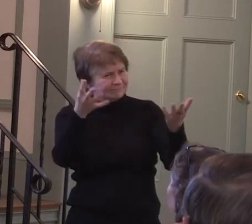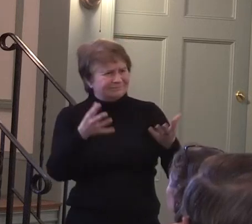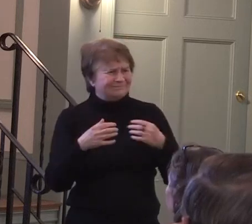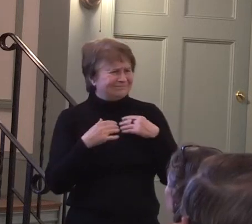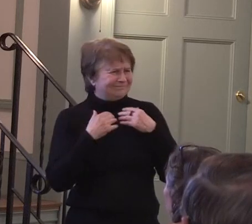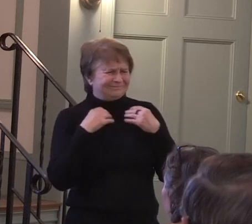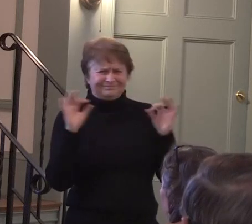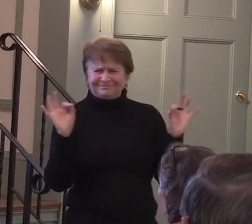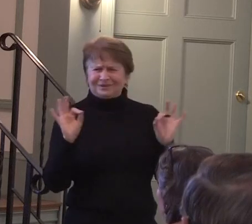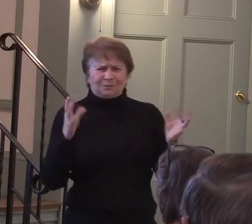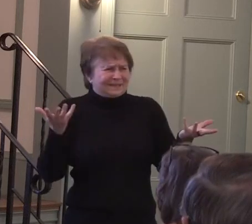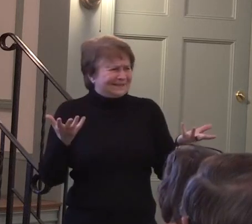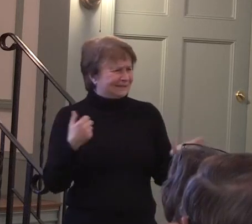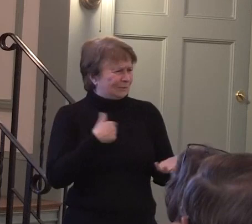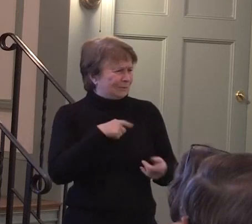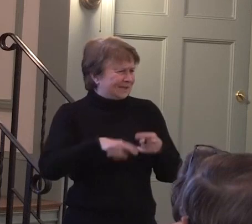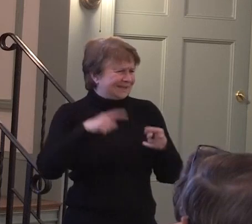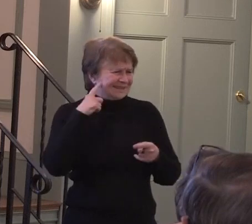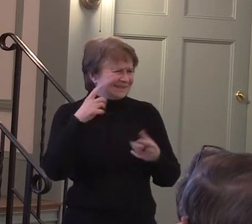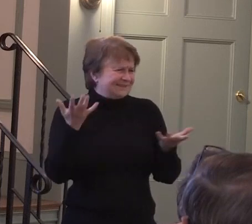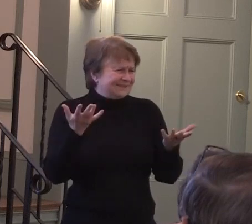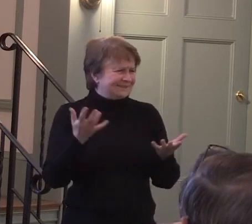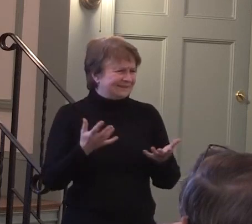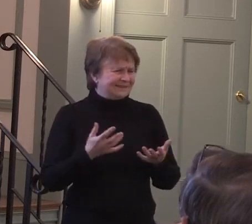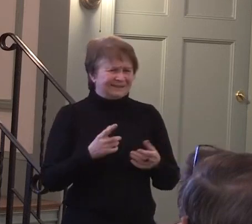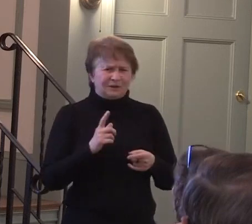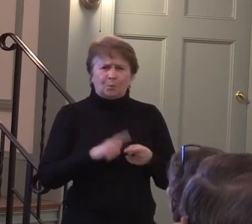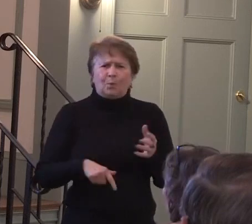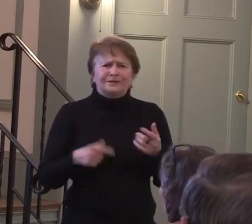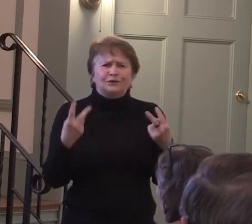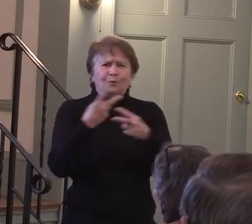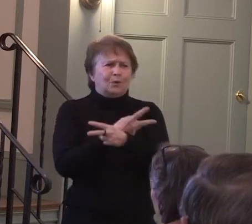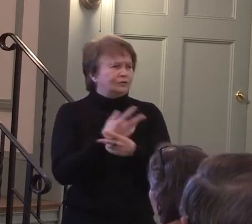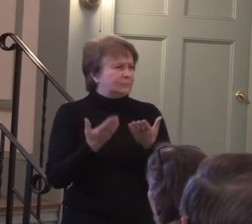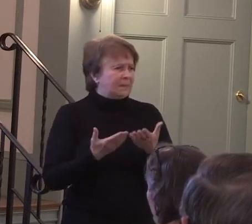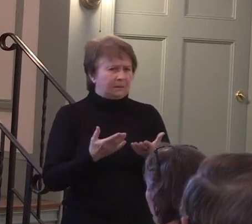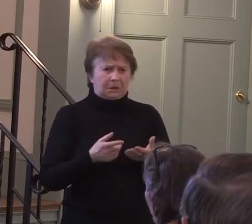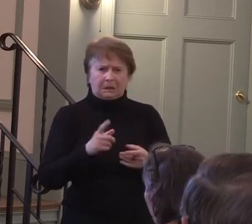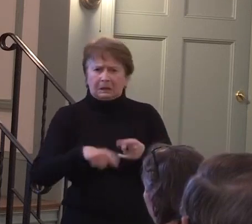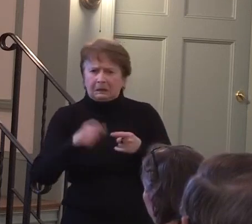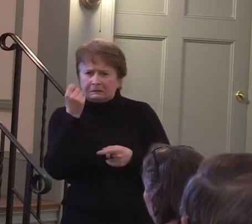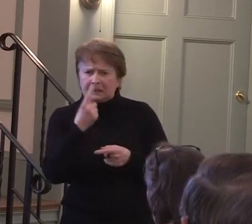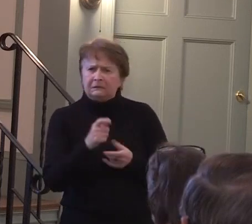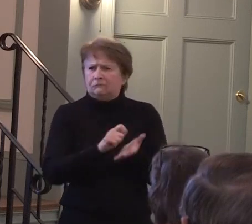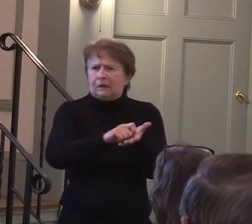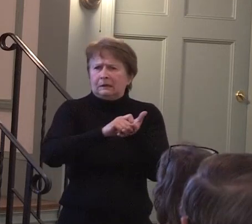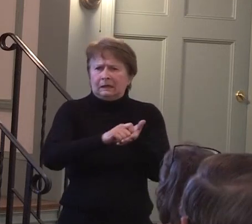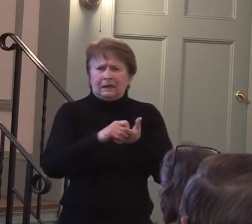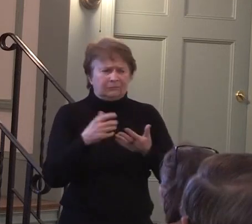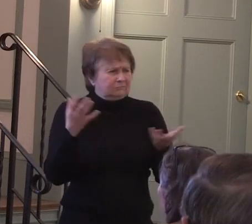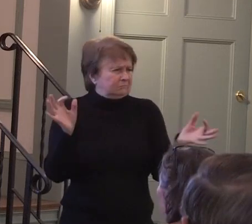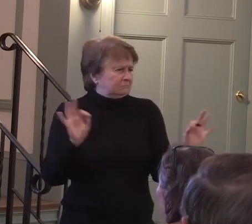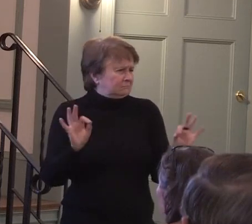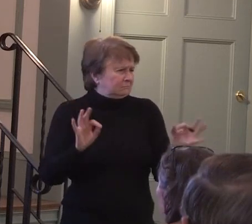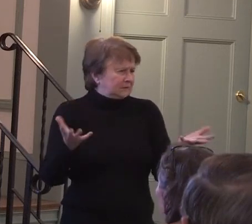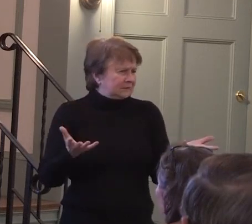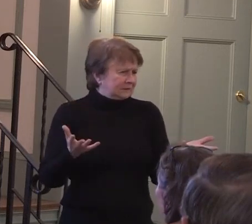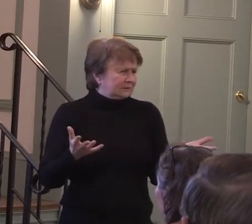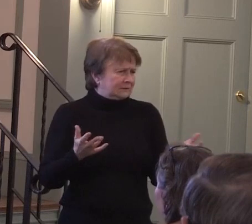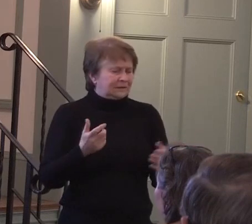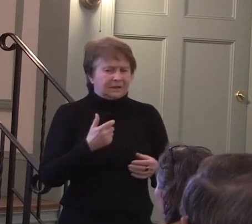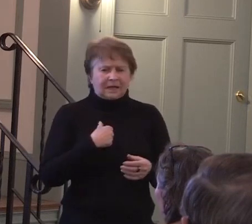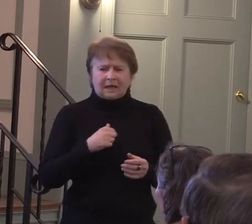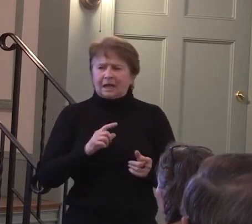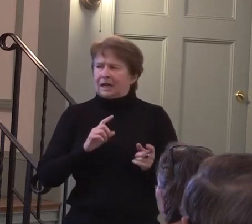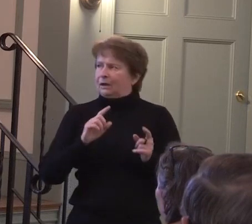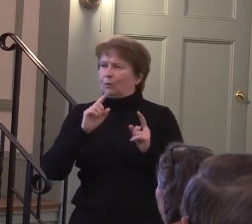the big deal so we can hear. The worst thing that could happen, you might have to write it down. I mean, recently I went